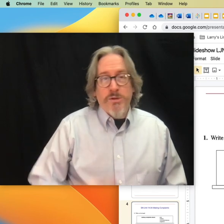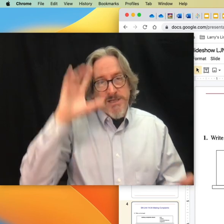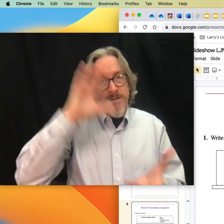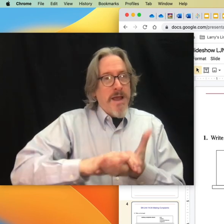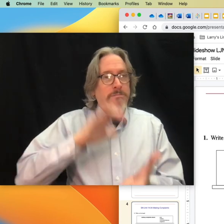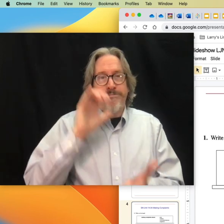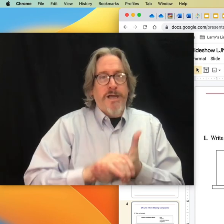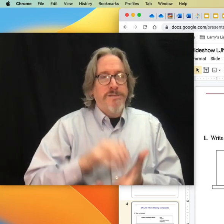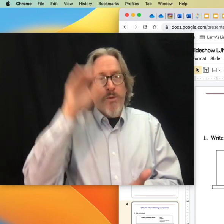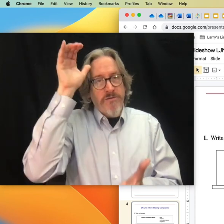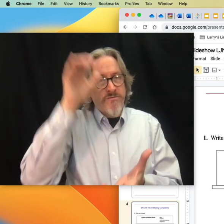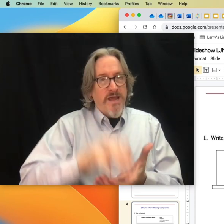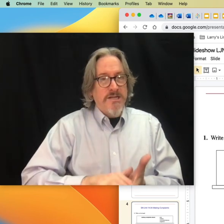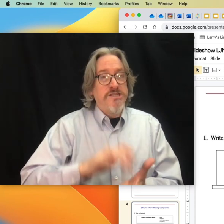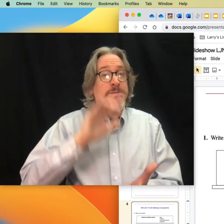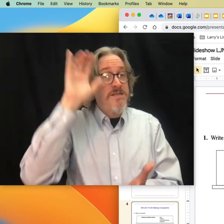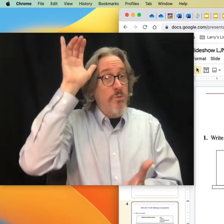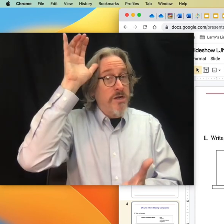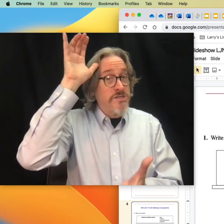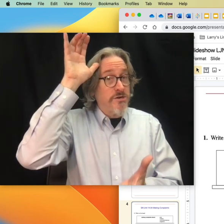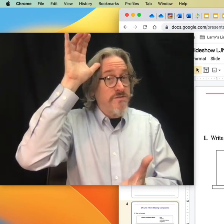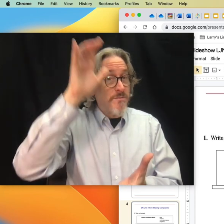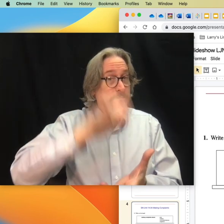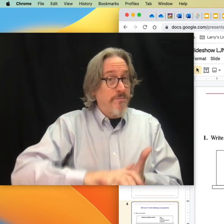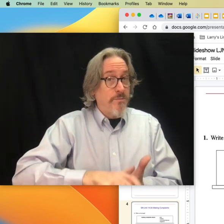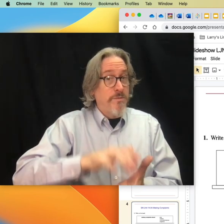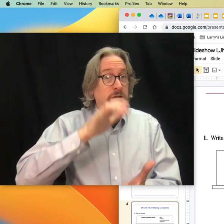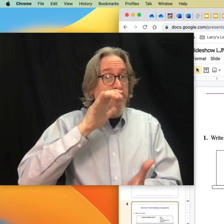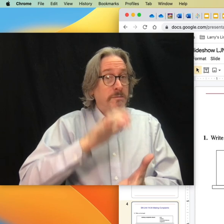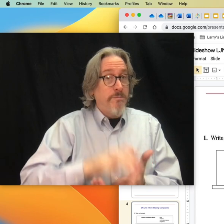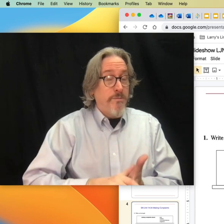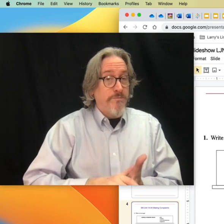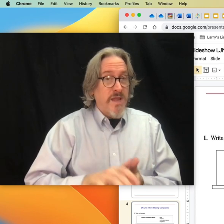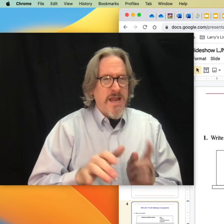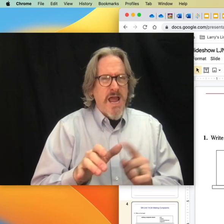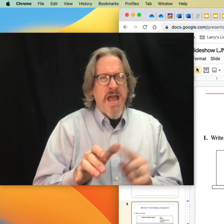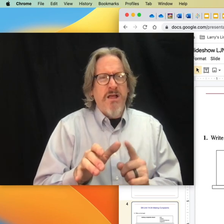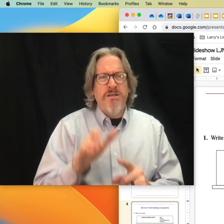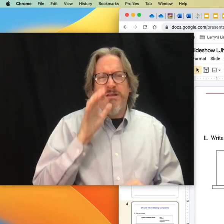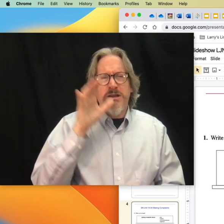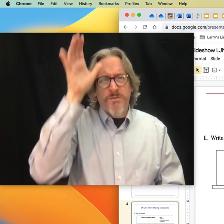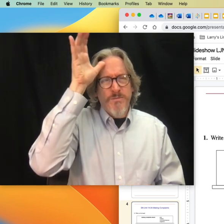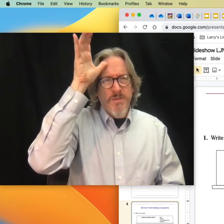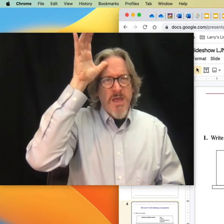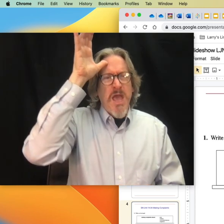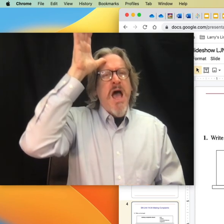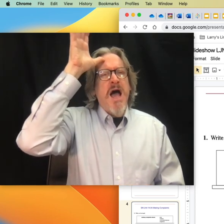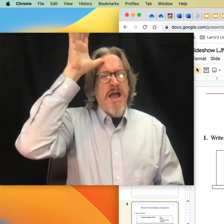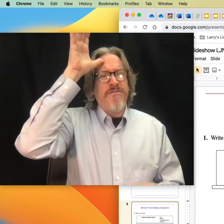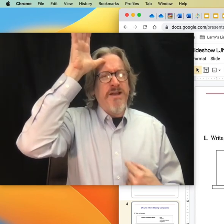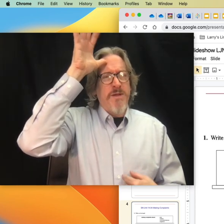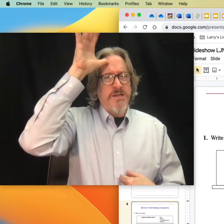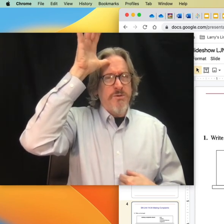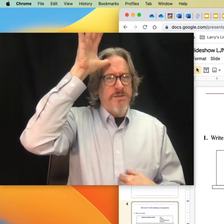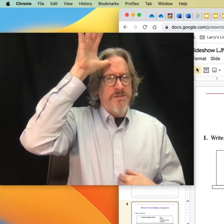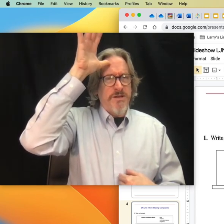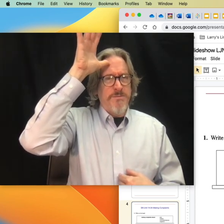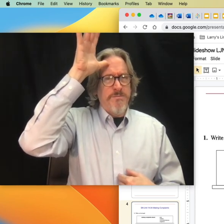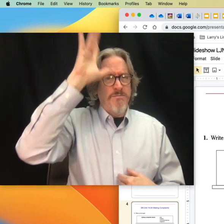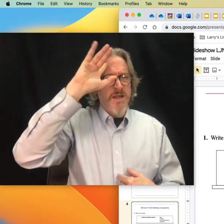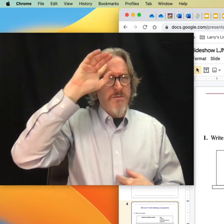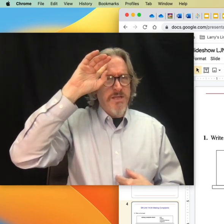But most of the time now, husband, wife. And it just depends on where it starts from. Boom, boom. And I'll, you know, I find I do it